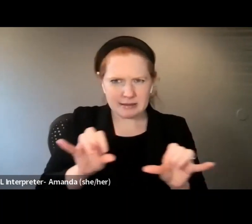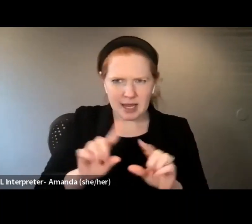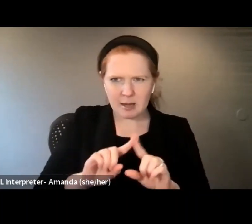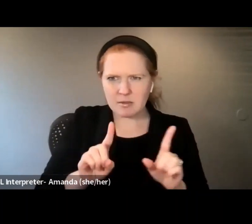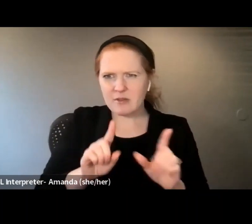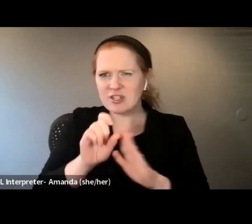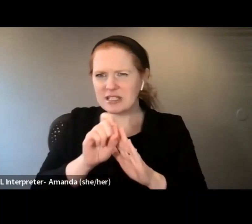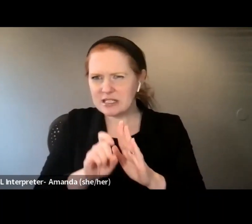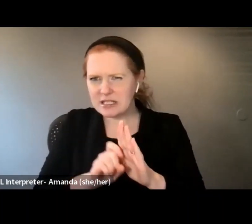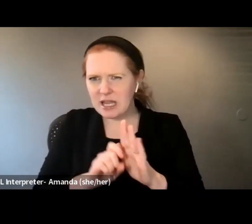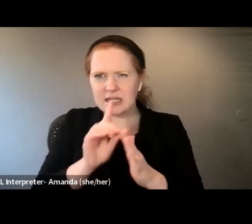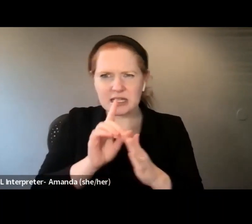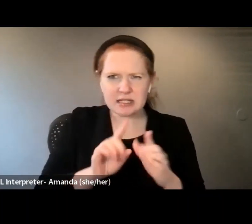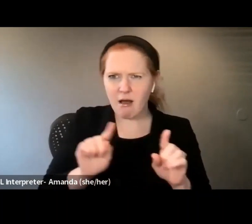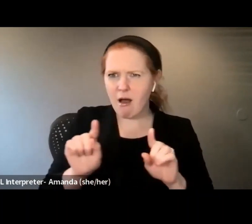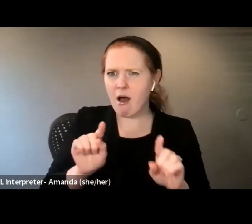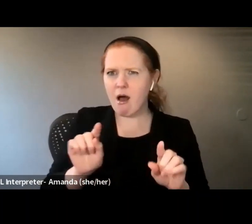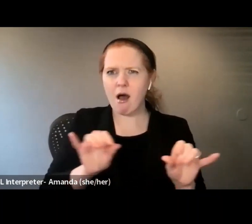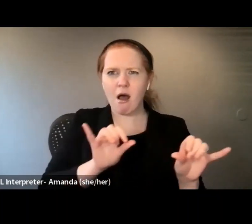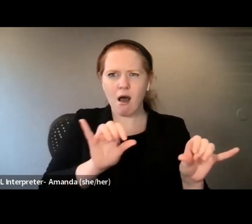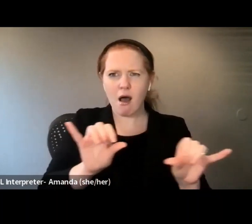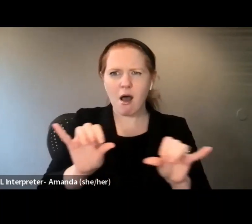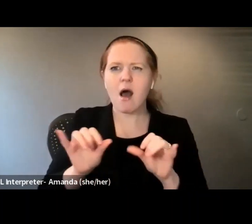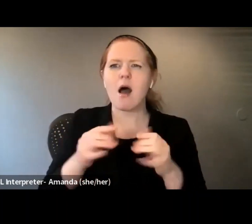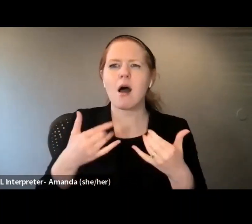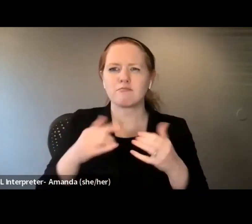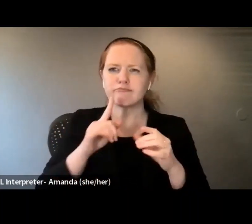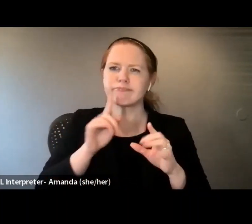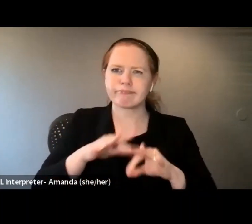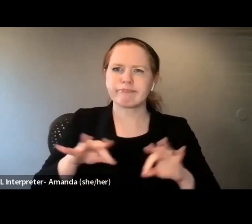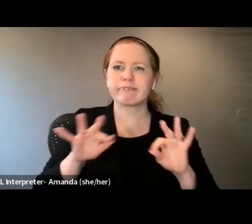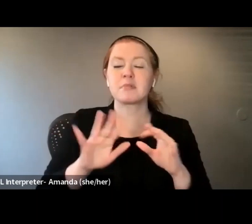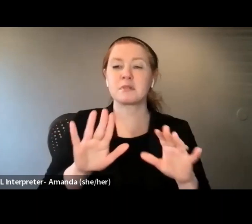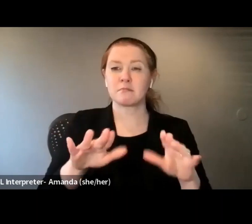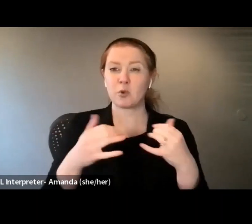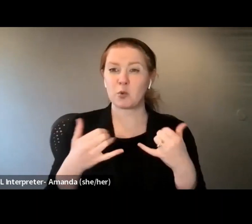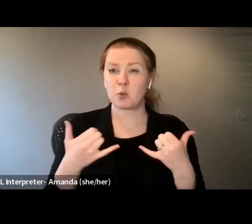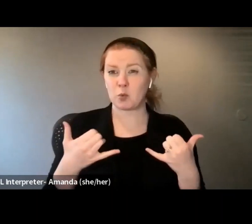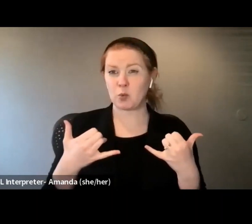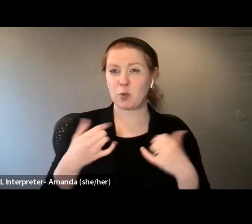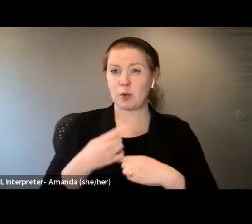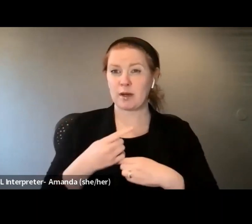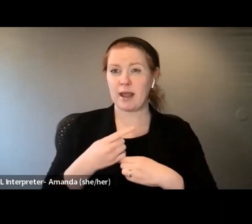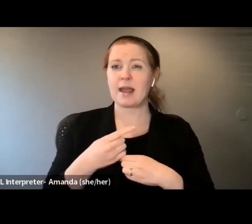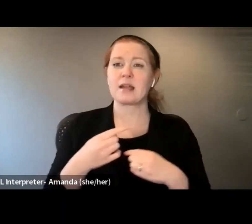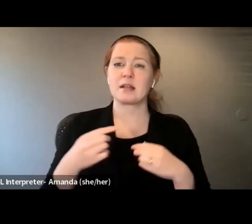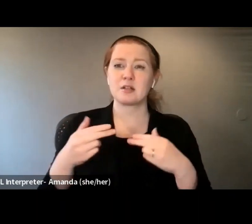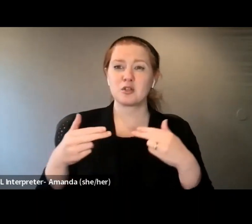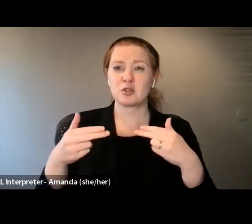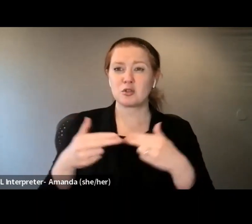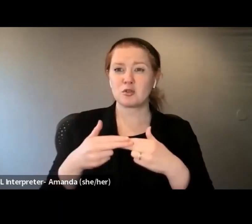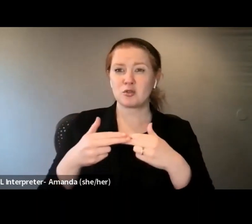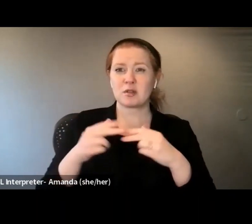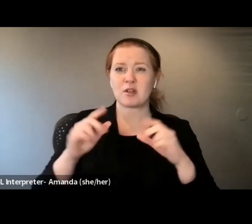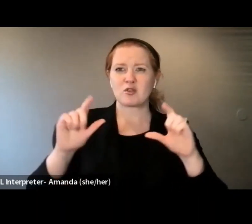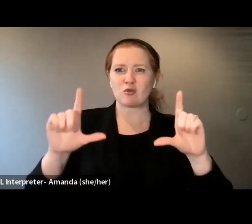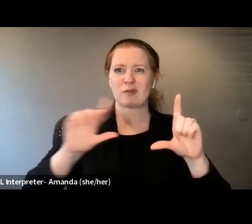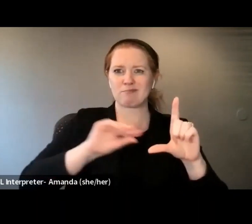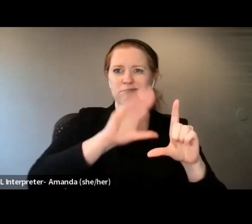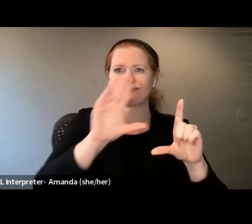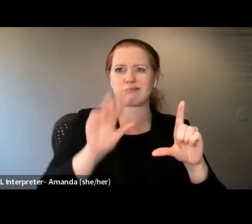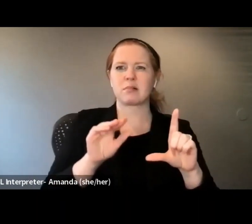state designs for these programs is so important. So today I'm going to show some screenshots from the waiver